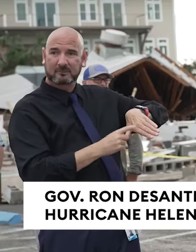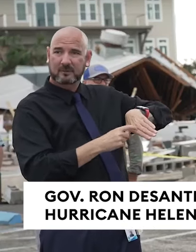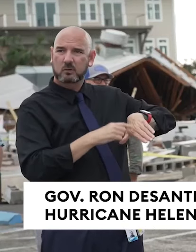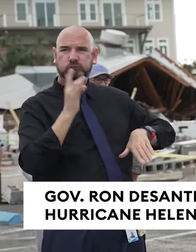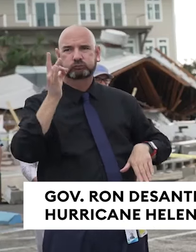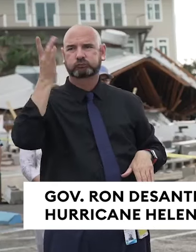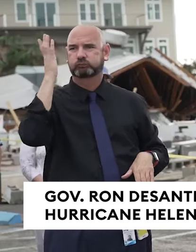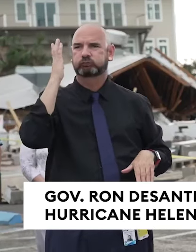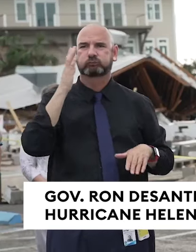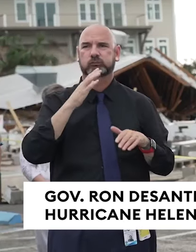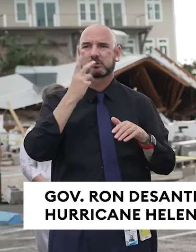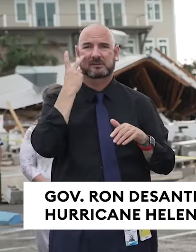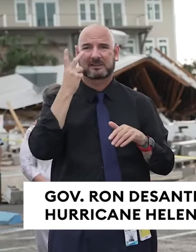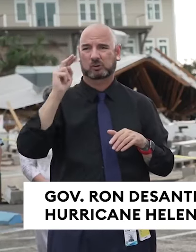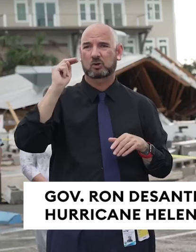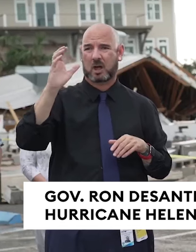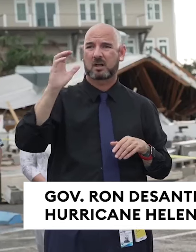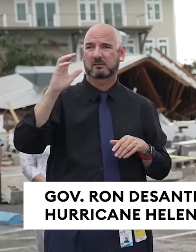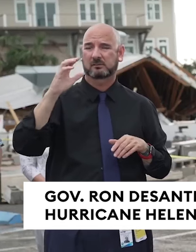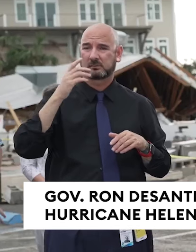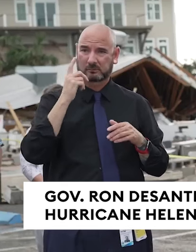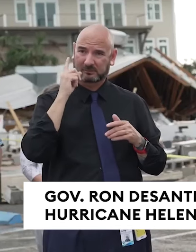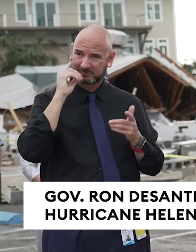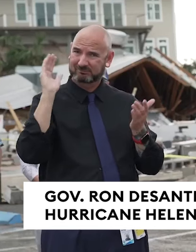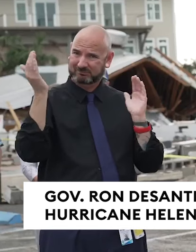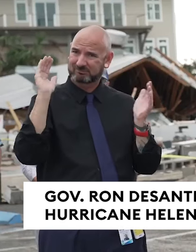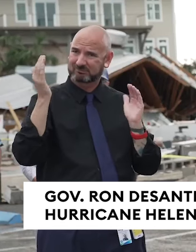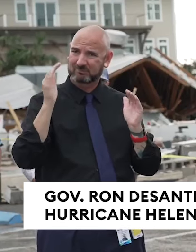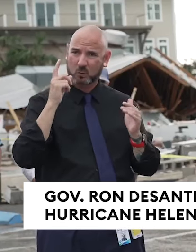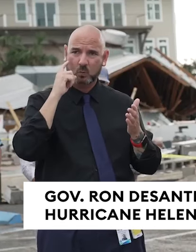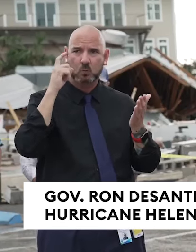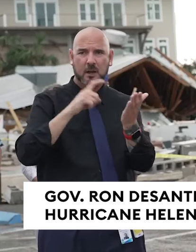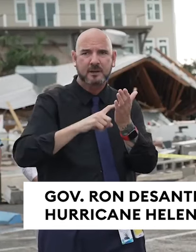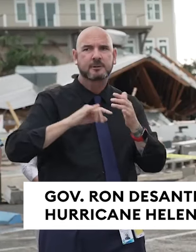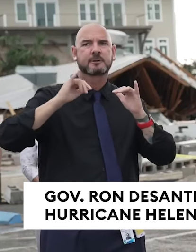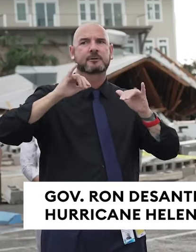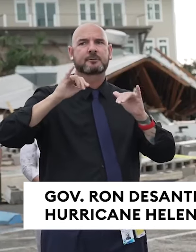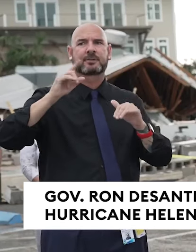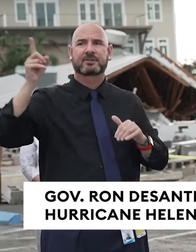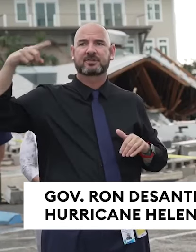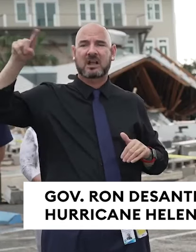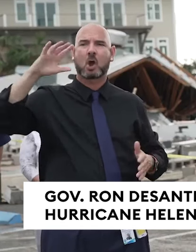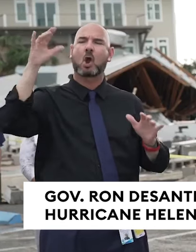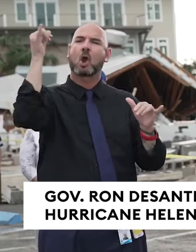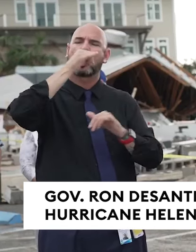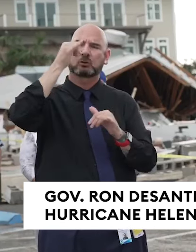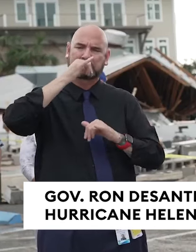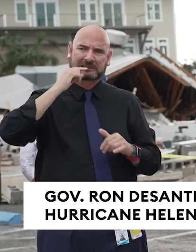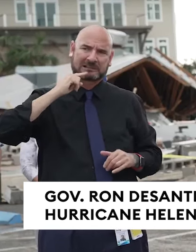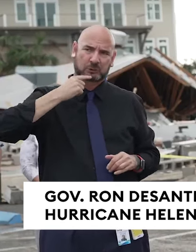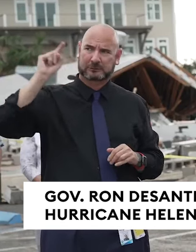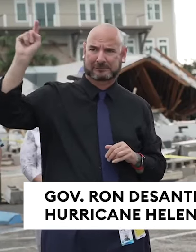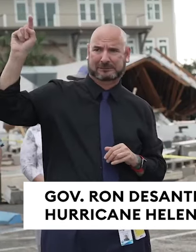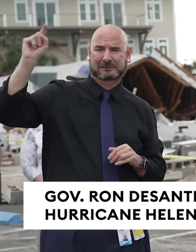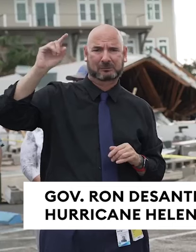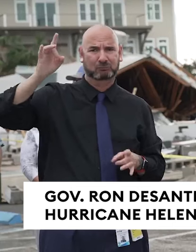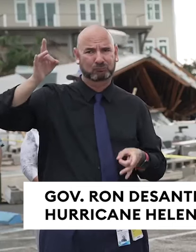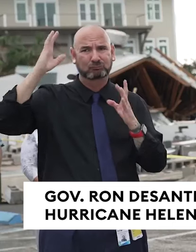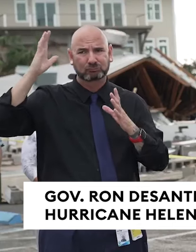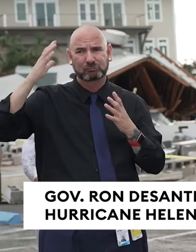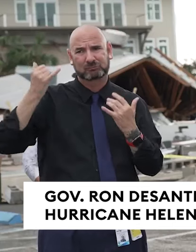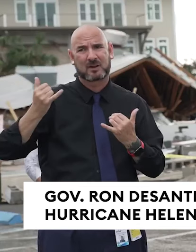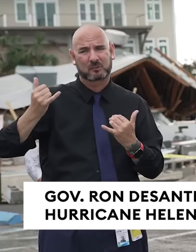here, it's important to acknowledge that they are in really dire straits right now. When you